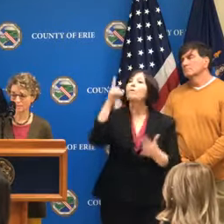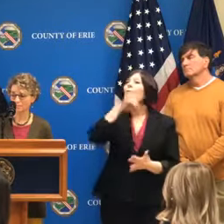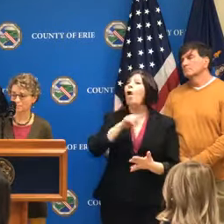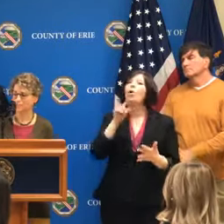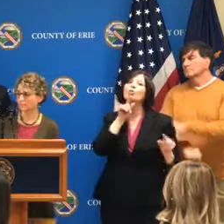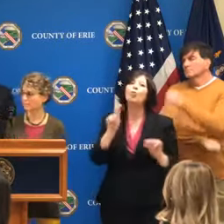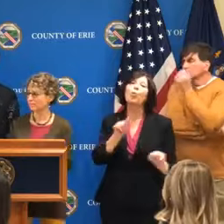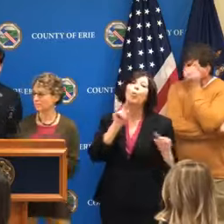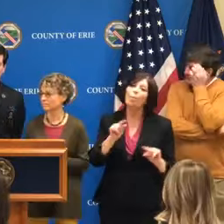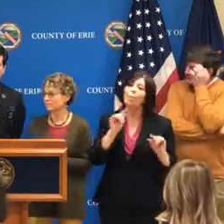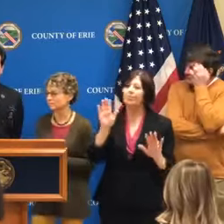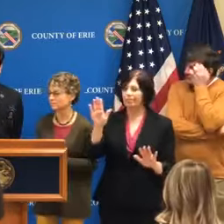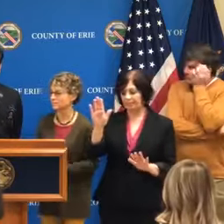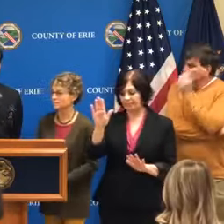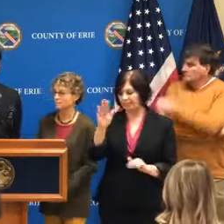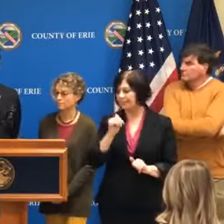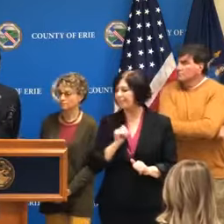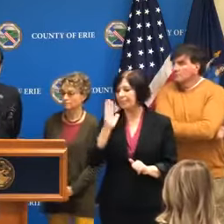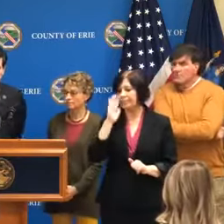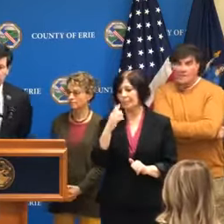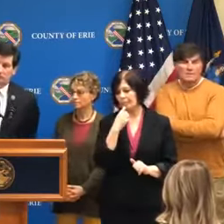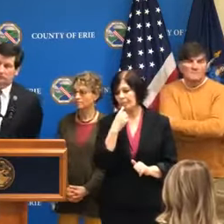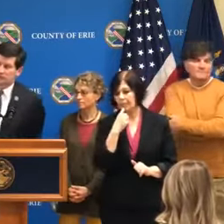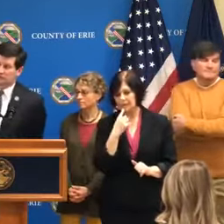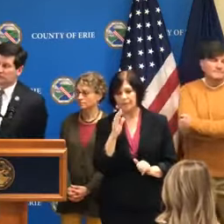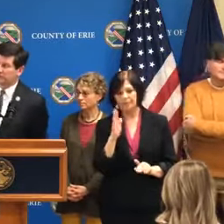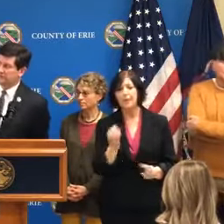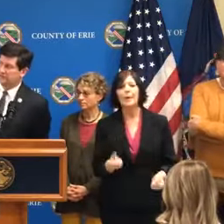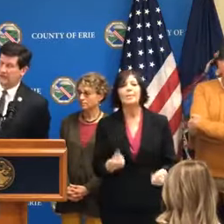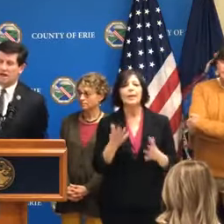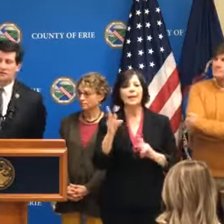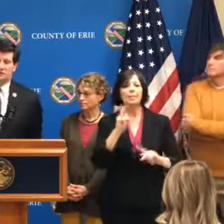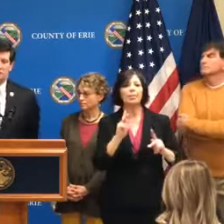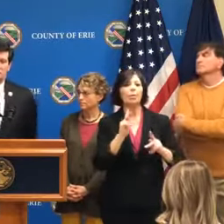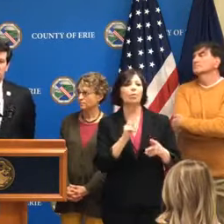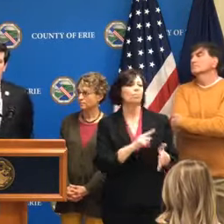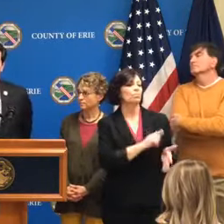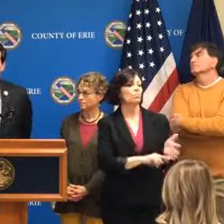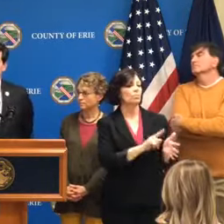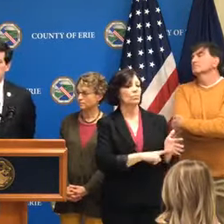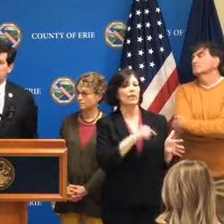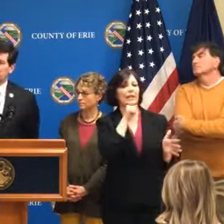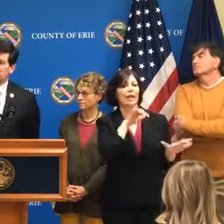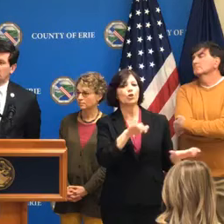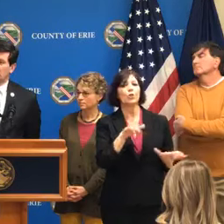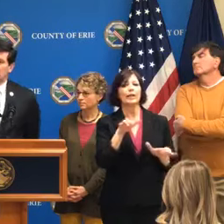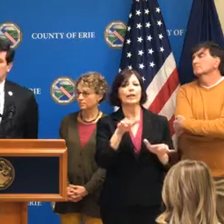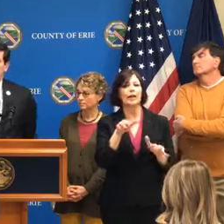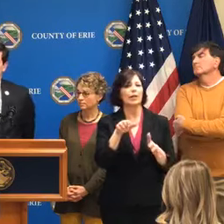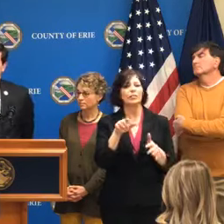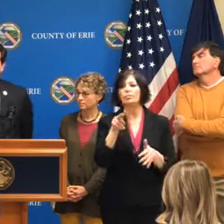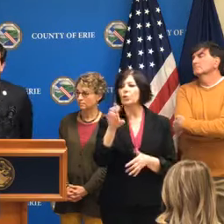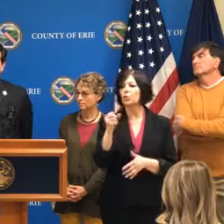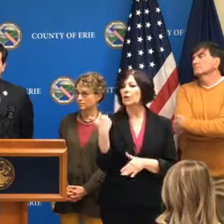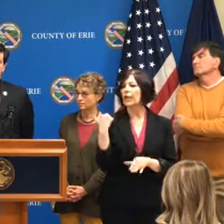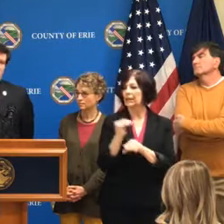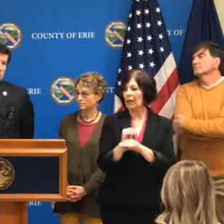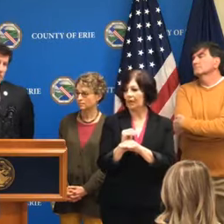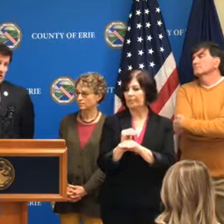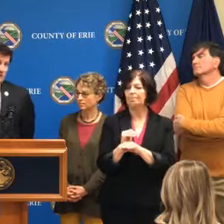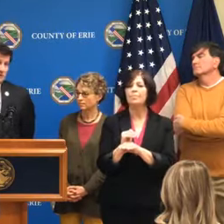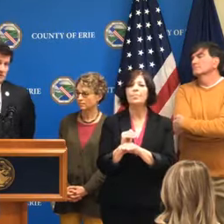refer to. I will note that a lot of people were critical of us for not doing this press conference last night on social media,